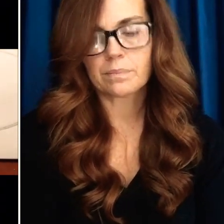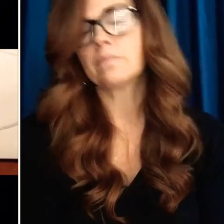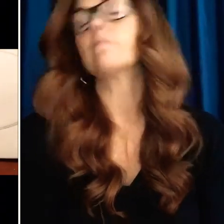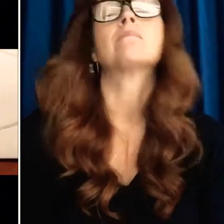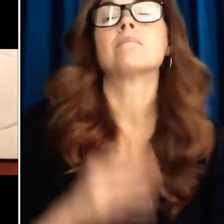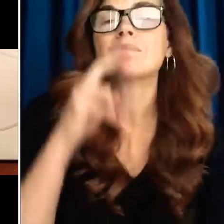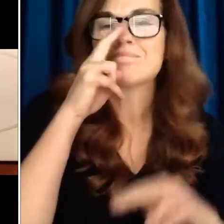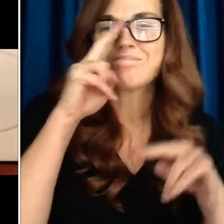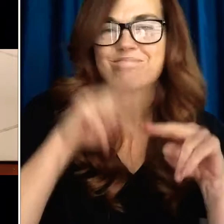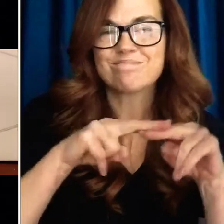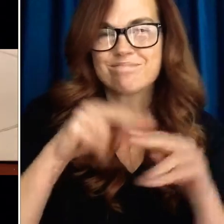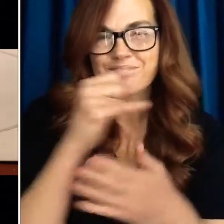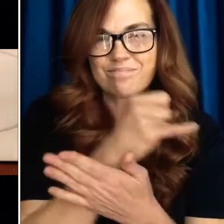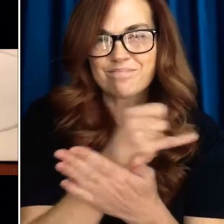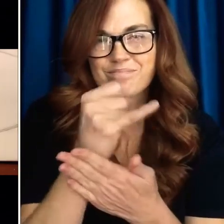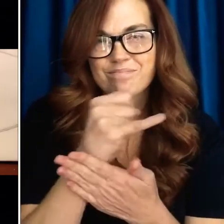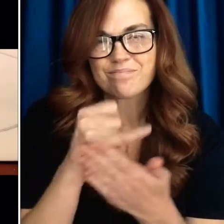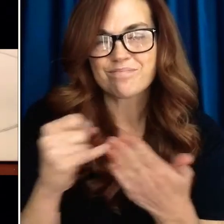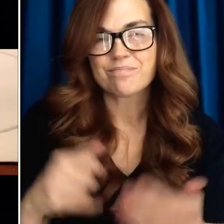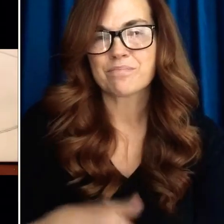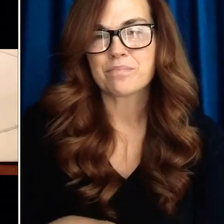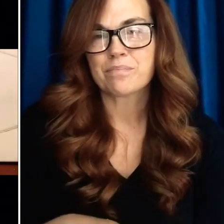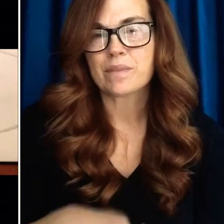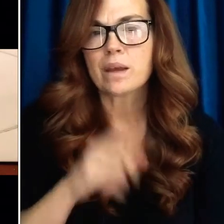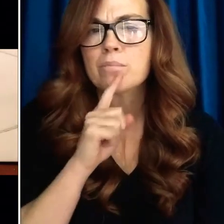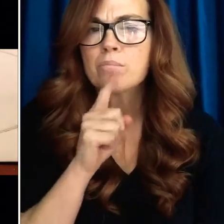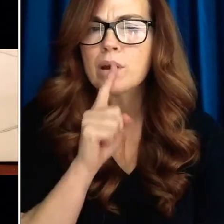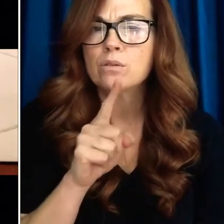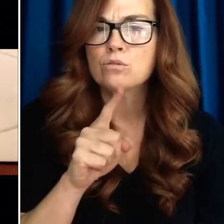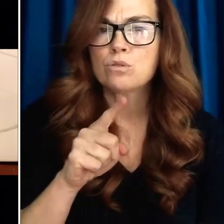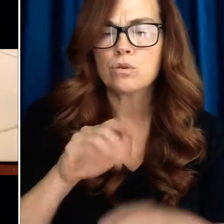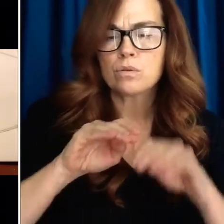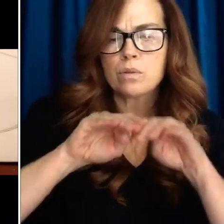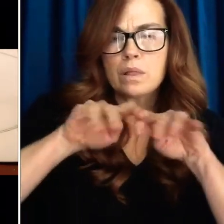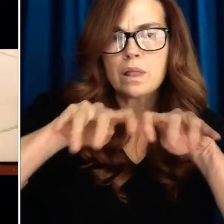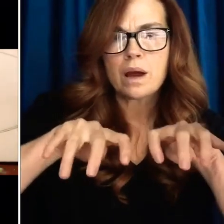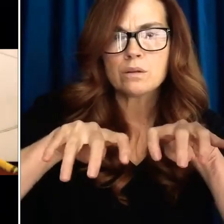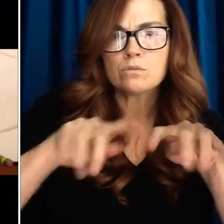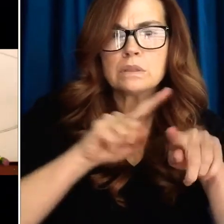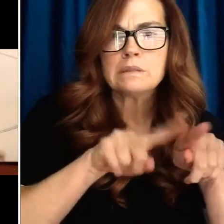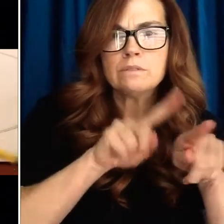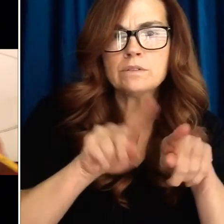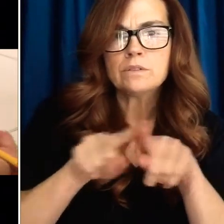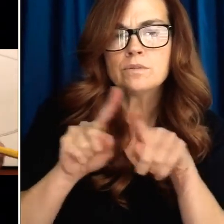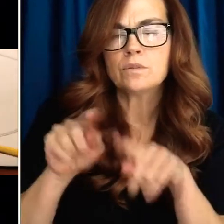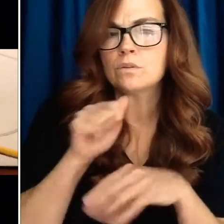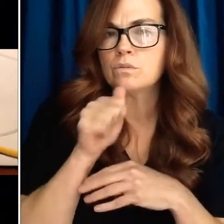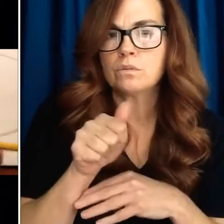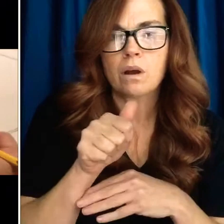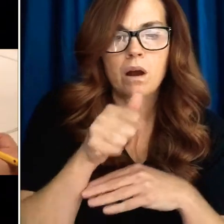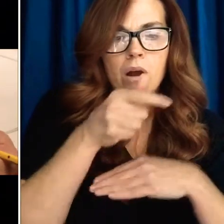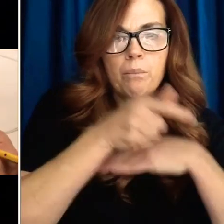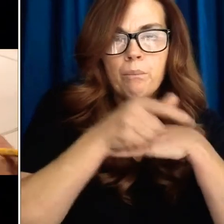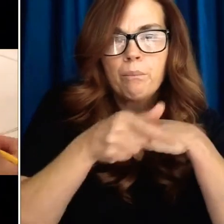This can be fun to draw. And you want to make sure that they're not all the same, because eyelashes are not all the same.